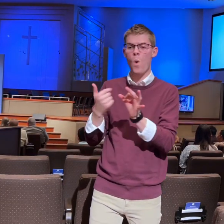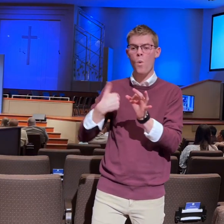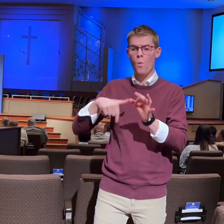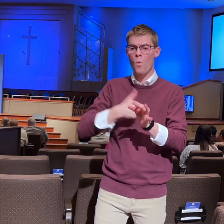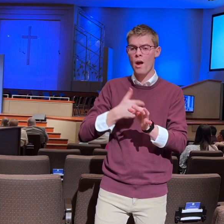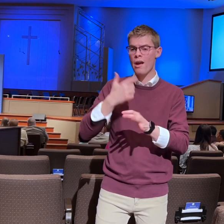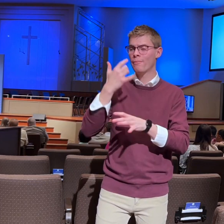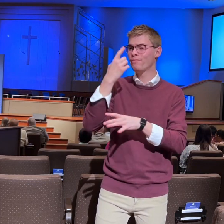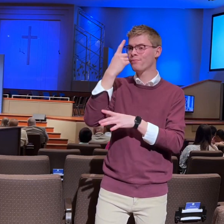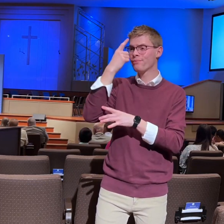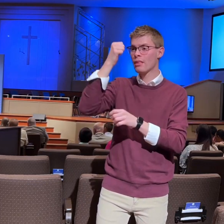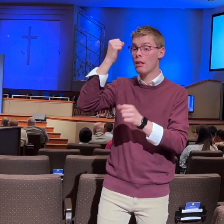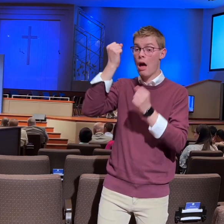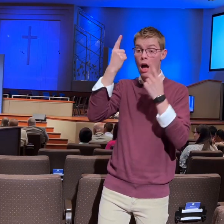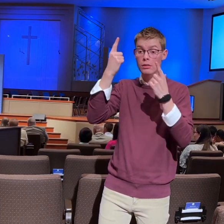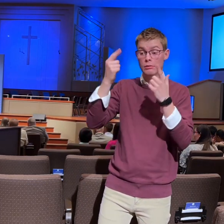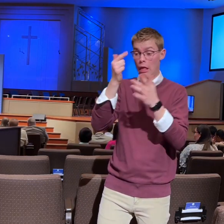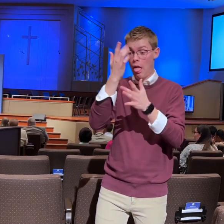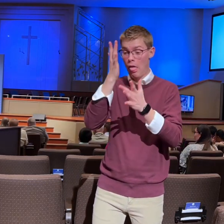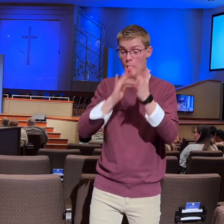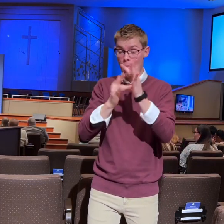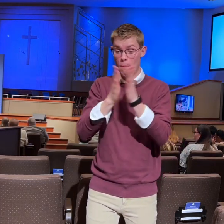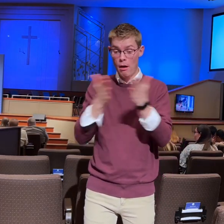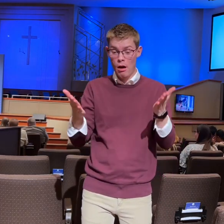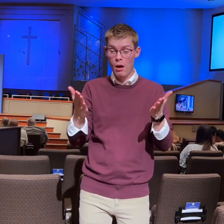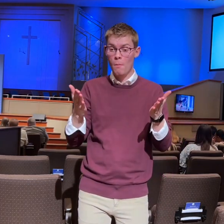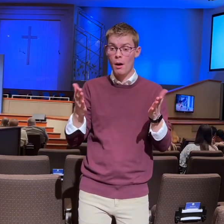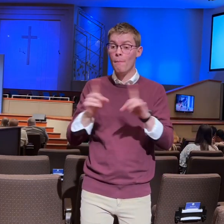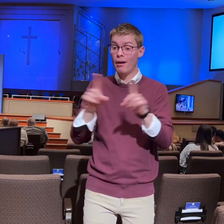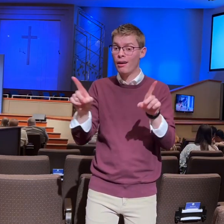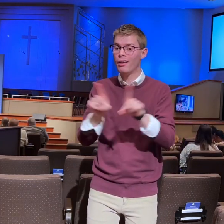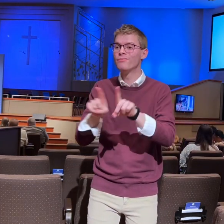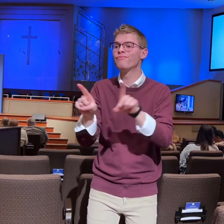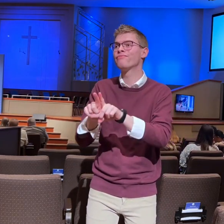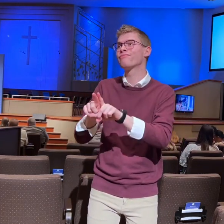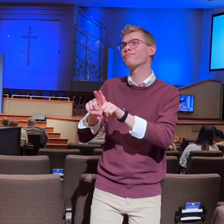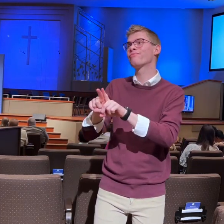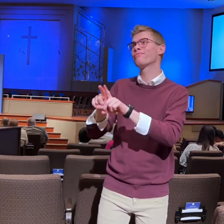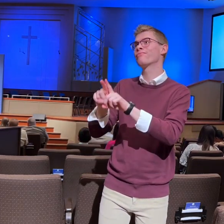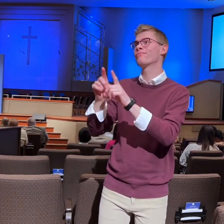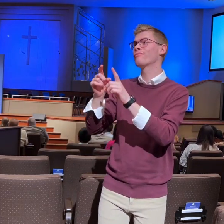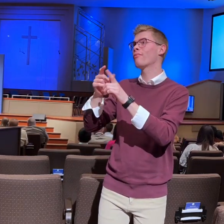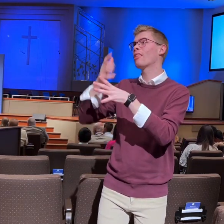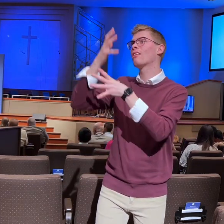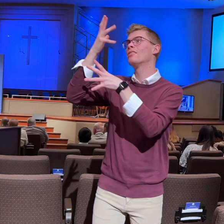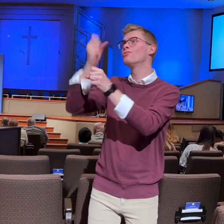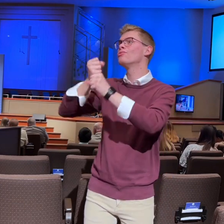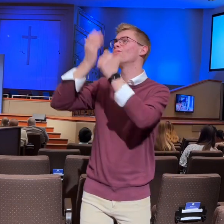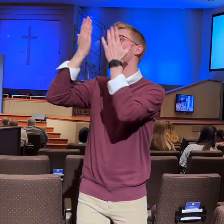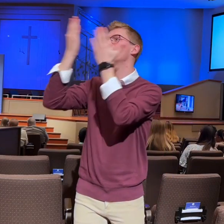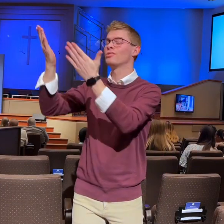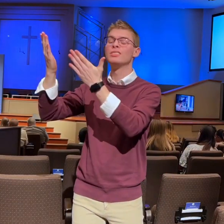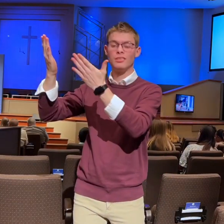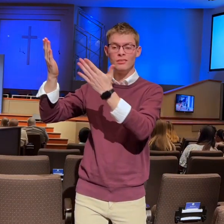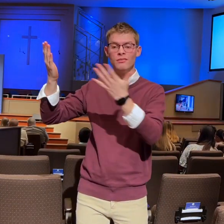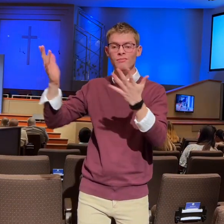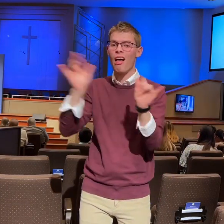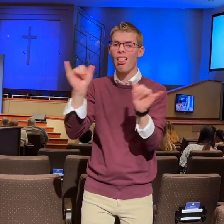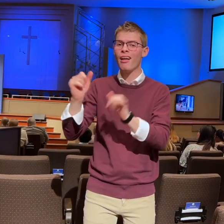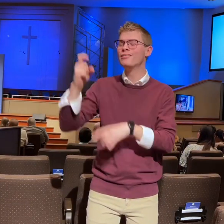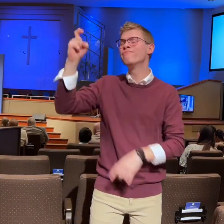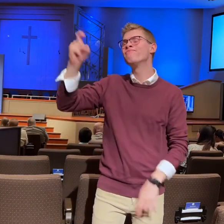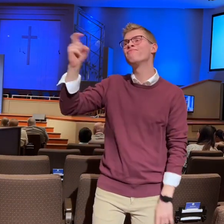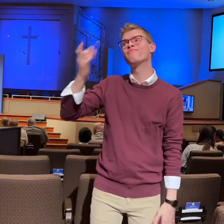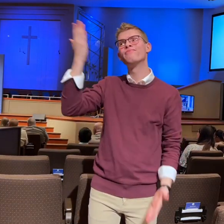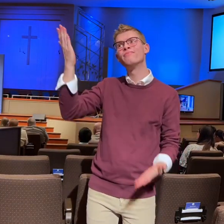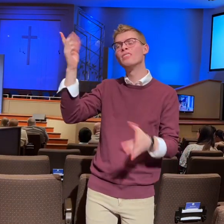know the God of the book. It's vital that we know that I need thee every hour. Oh, it's